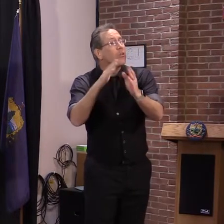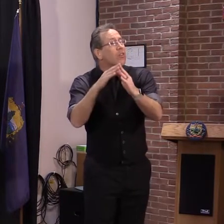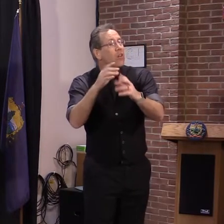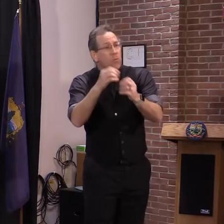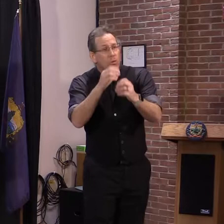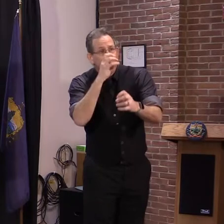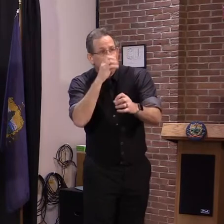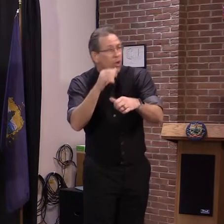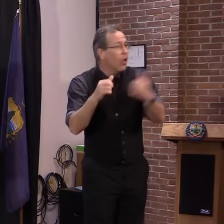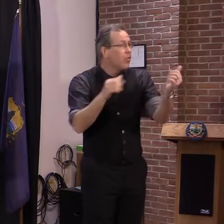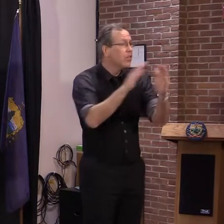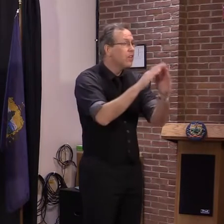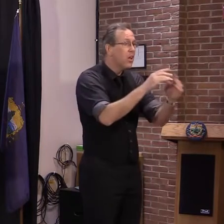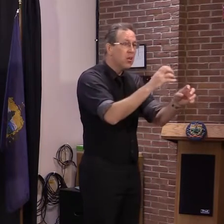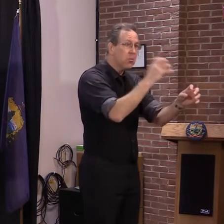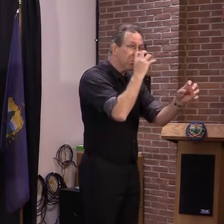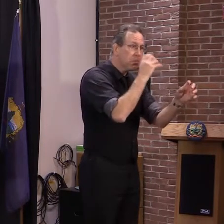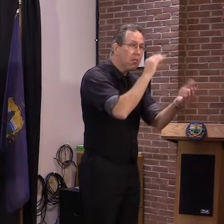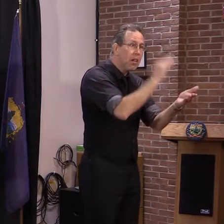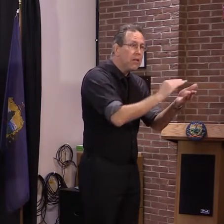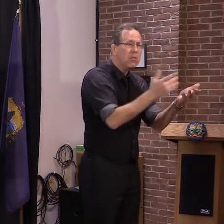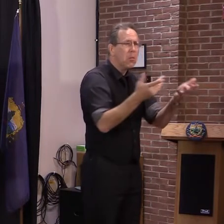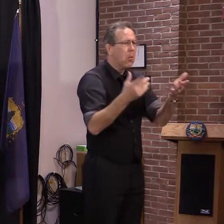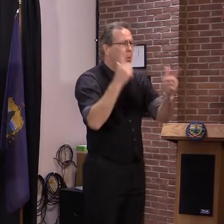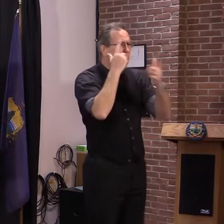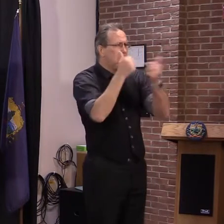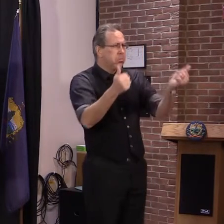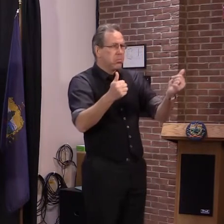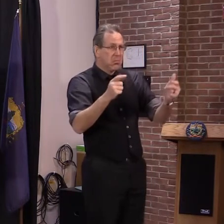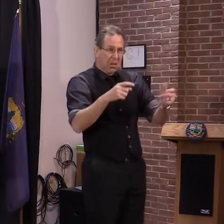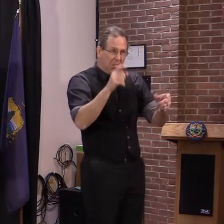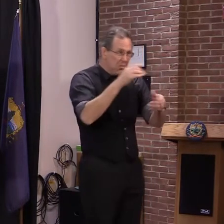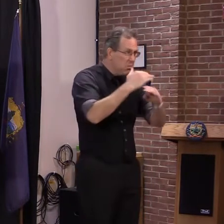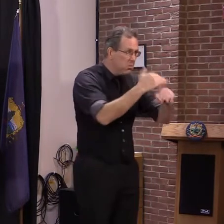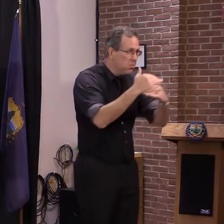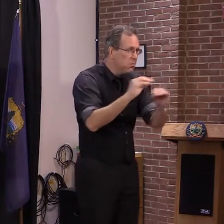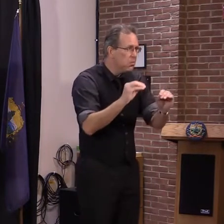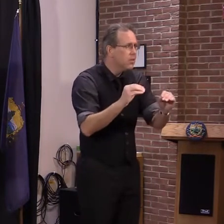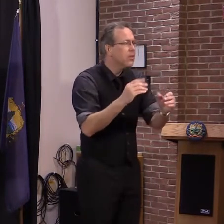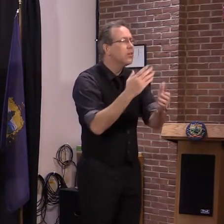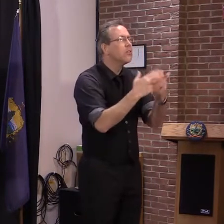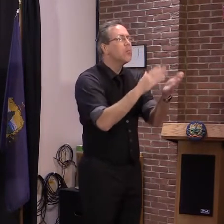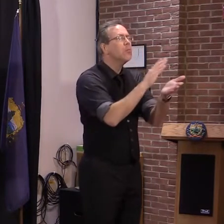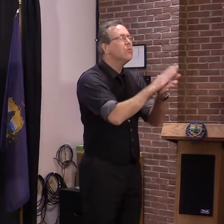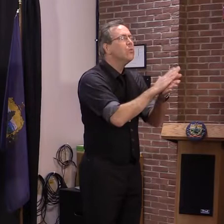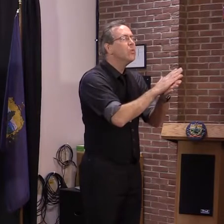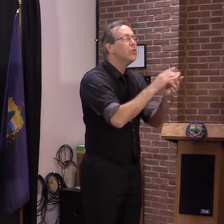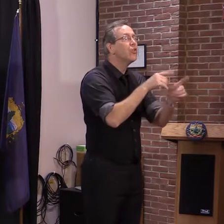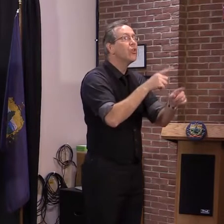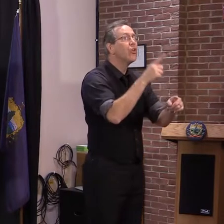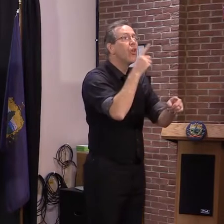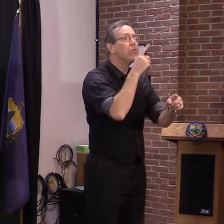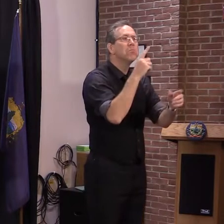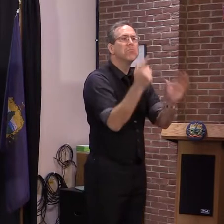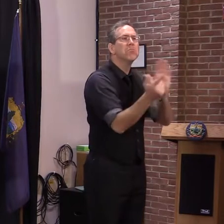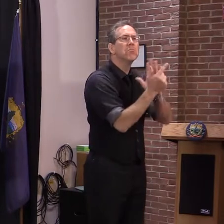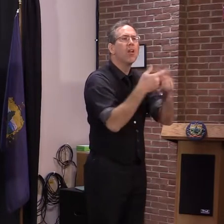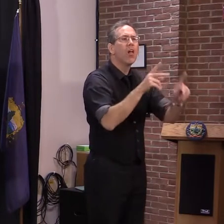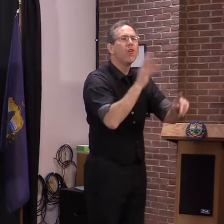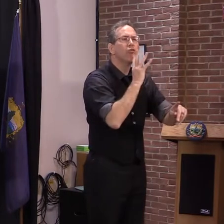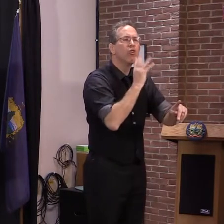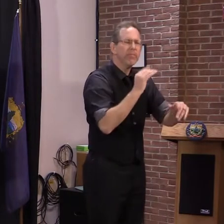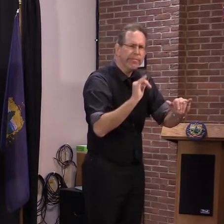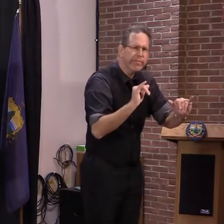virus mitigation. For example, I've heard about schools not letting students talk during lunch, or schools that require students